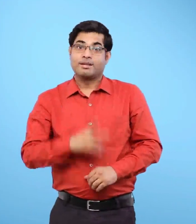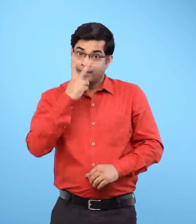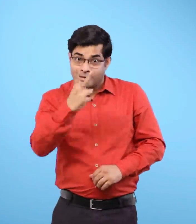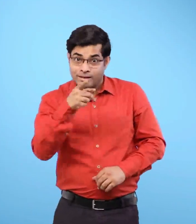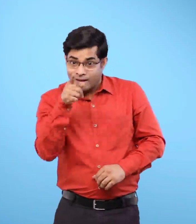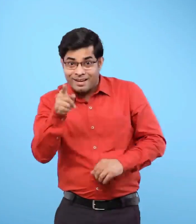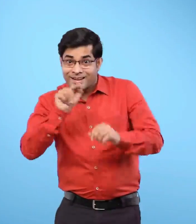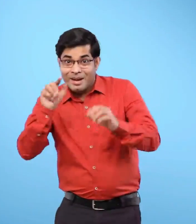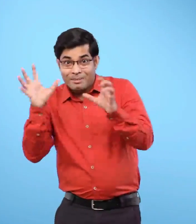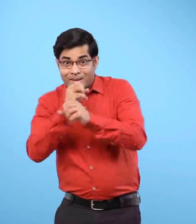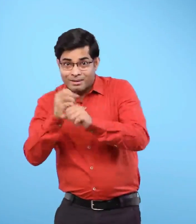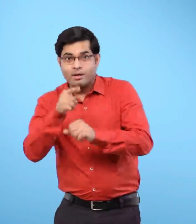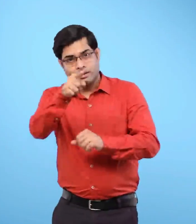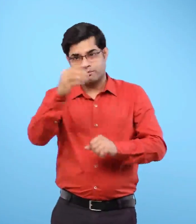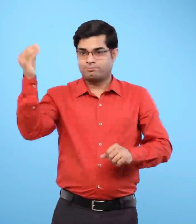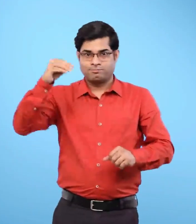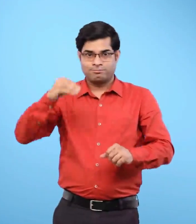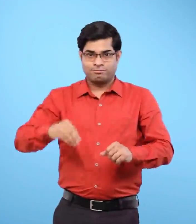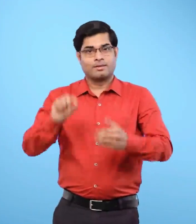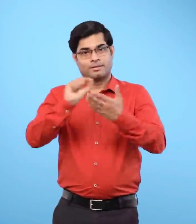Fill in the names of those months.